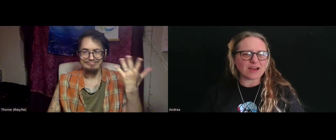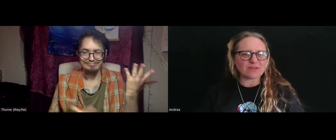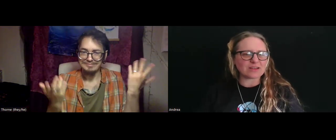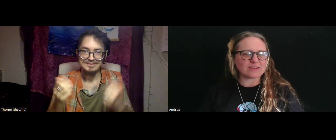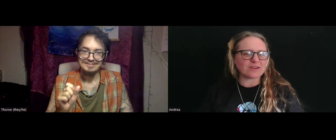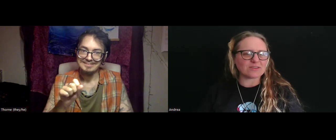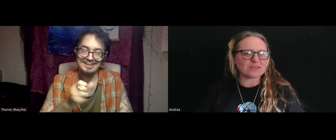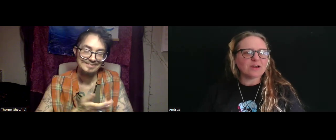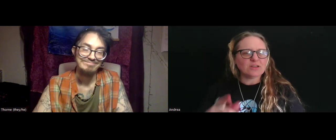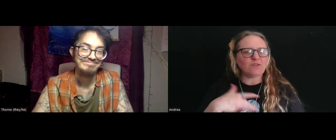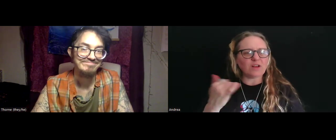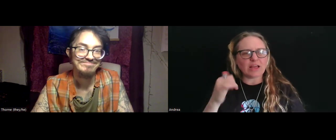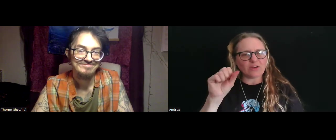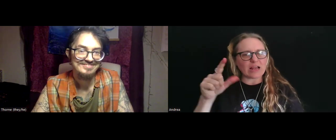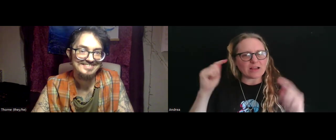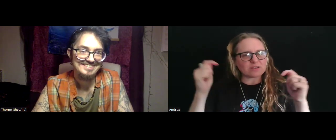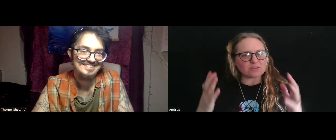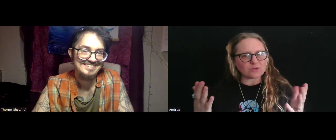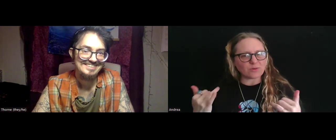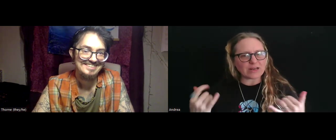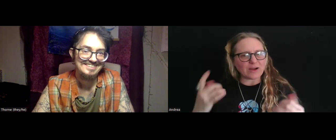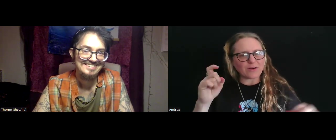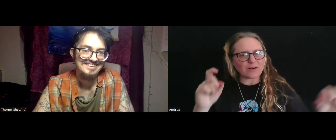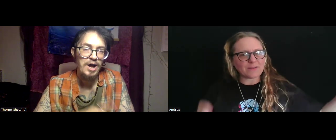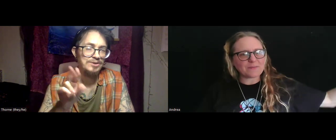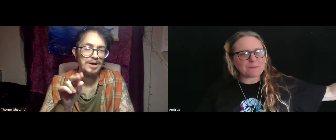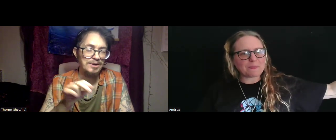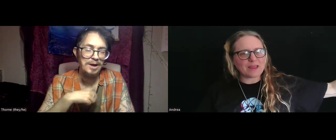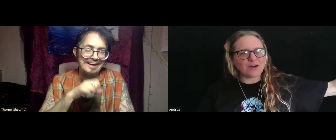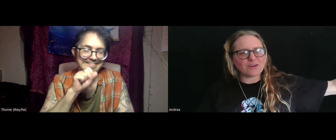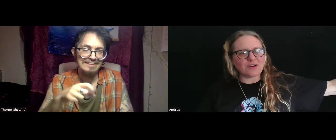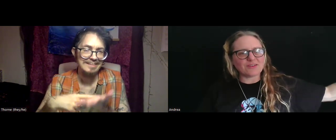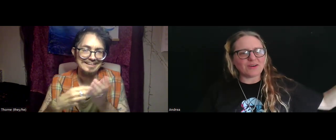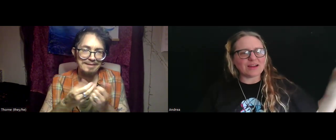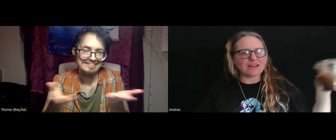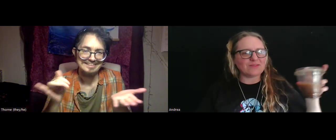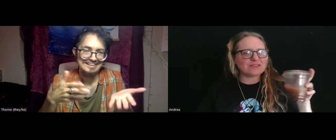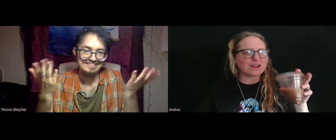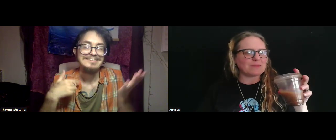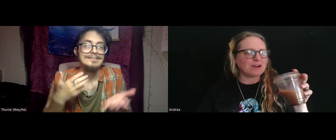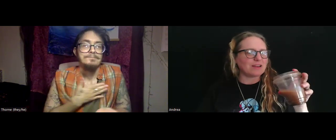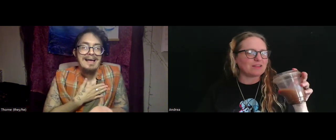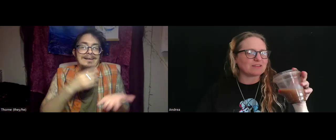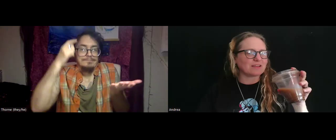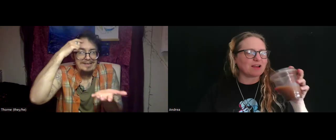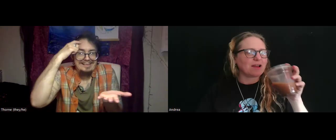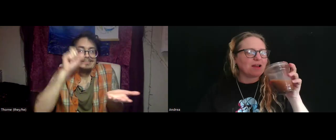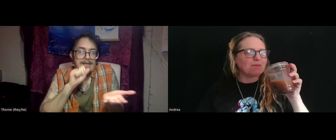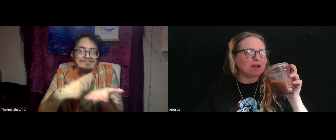diving, do you feel like you're an ASL tutor right now? Oh no, no. I love talking about any of things like that. My